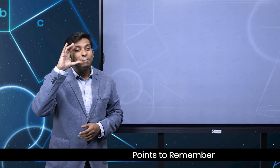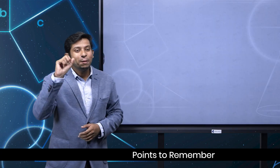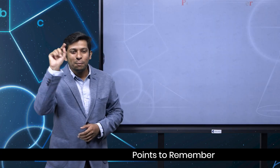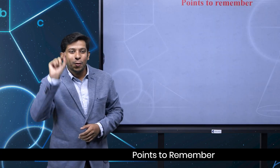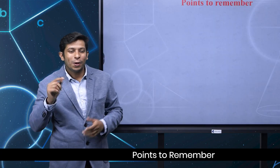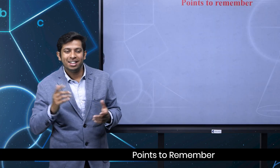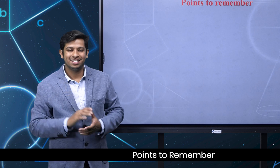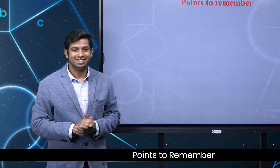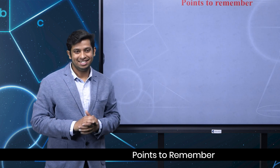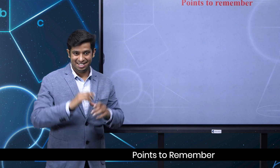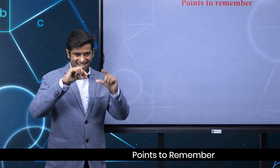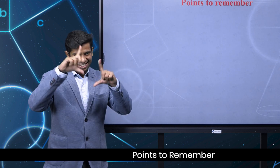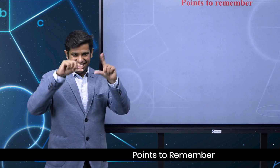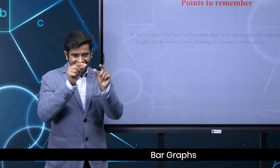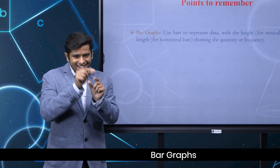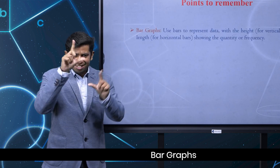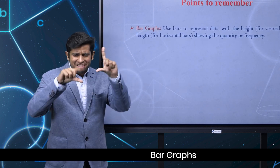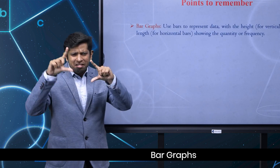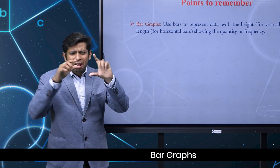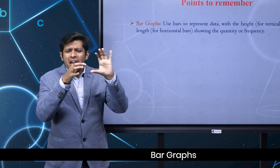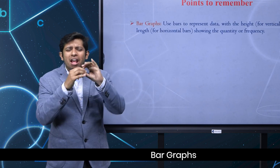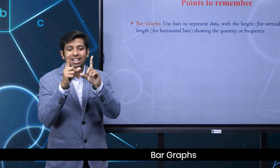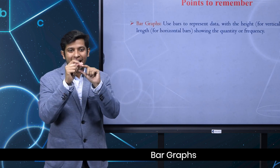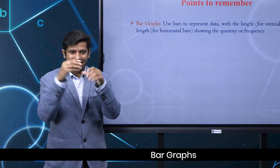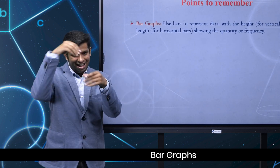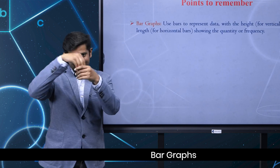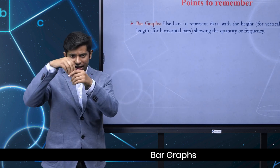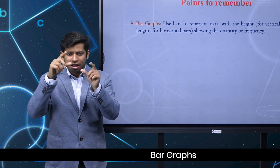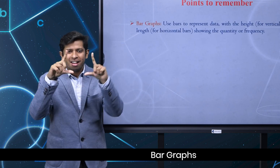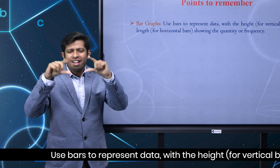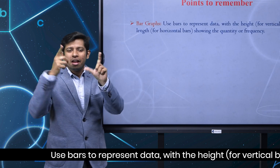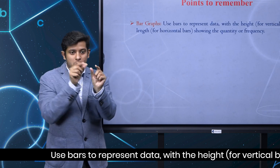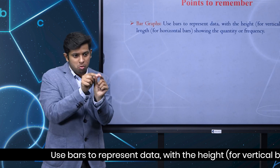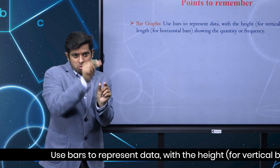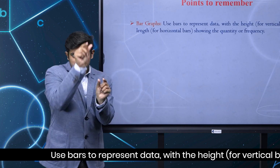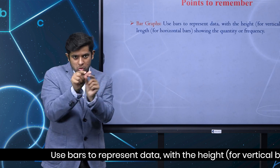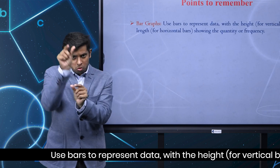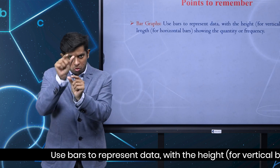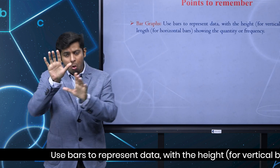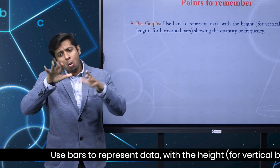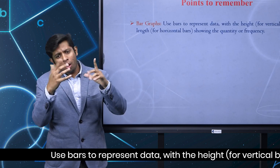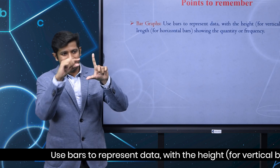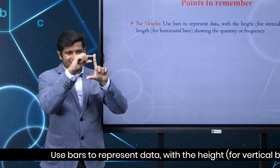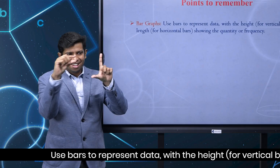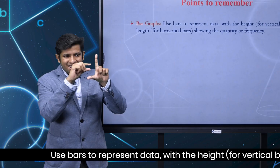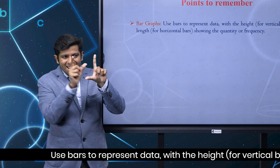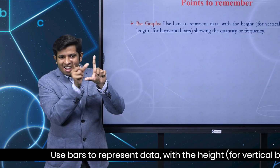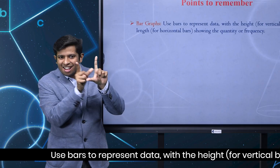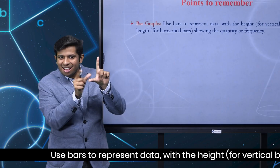Points to remember. Bar graphs. Use bars to represent data with the height for vertical bars